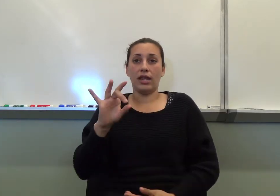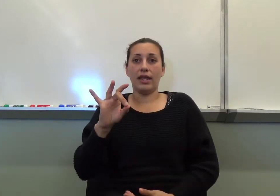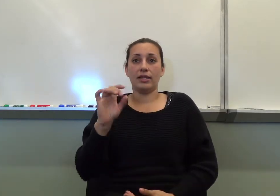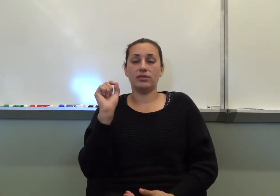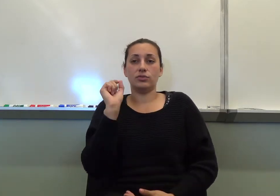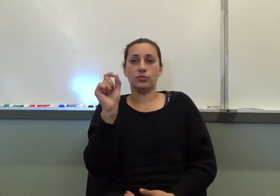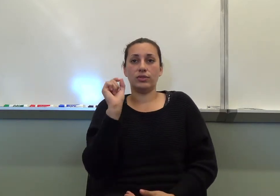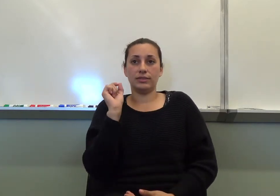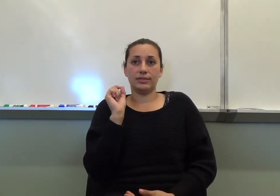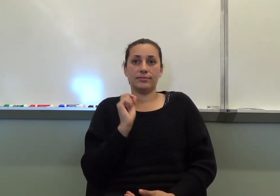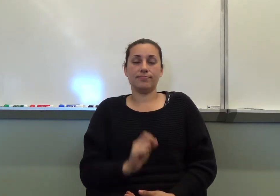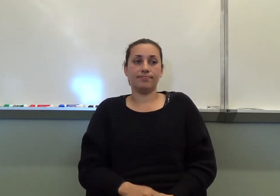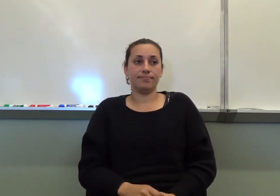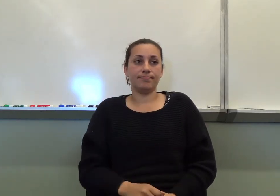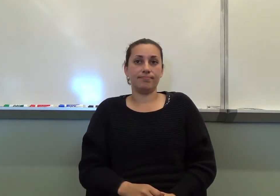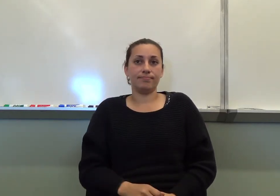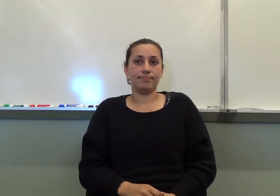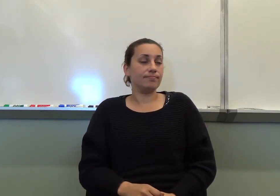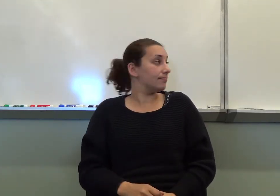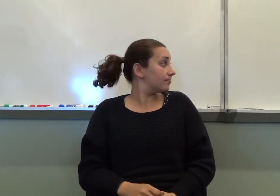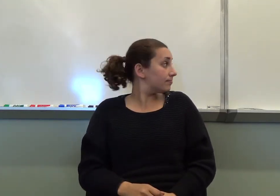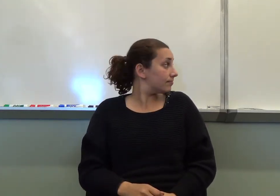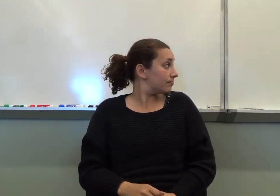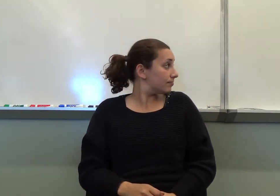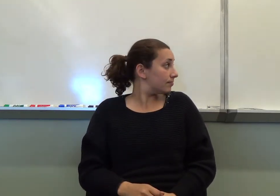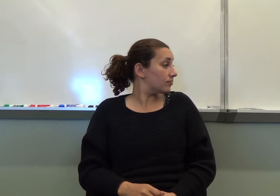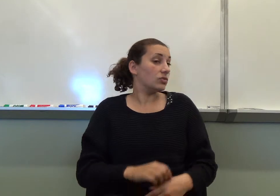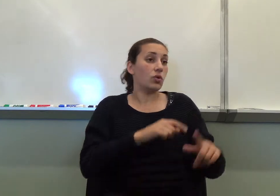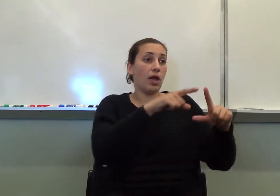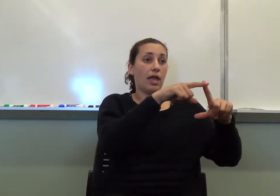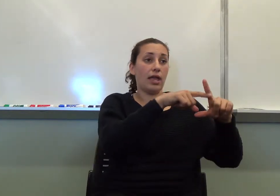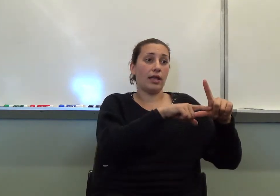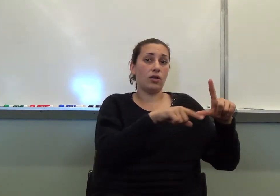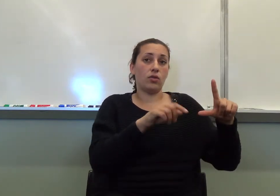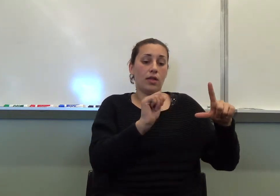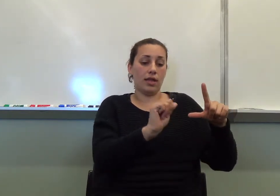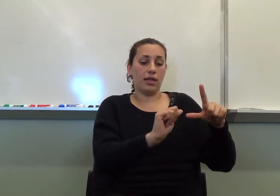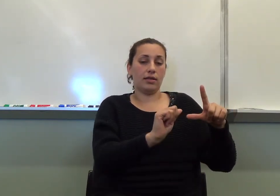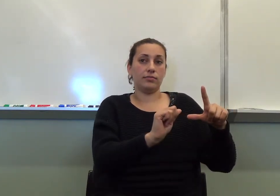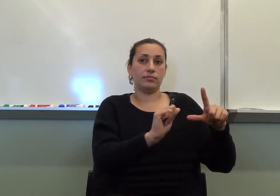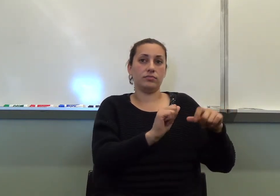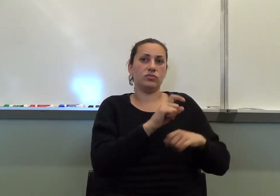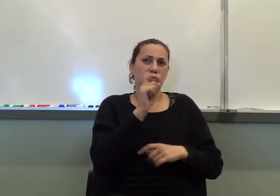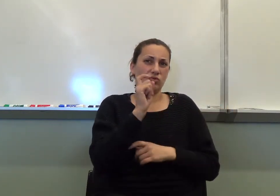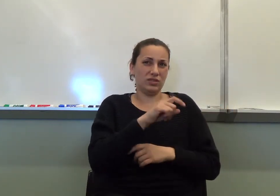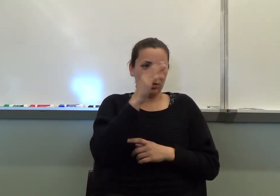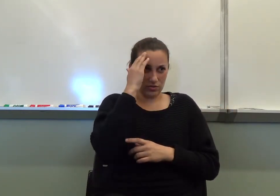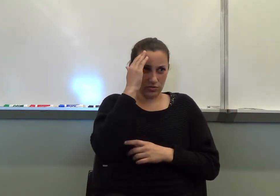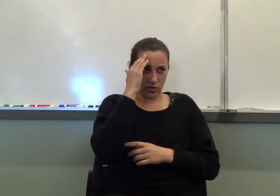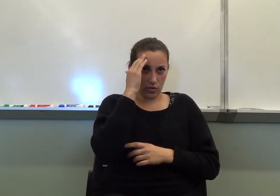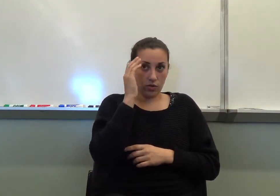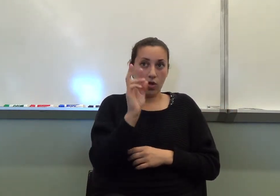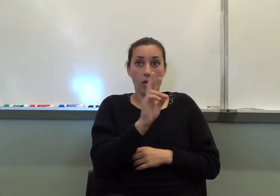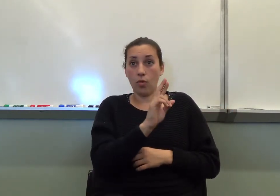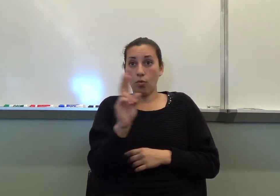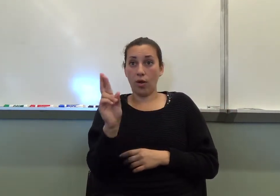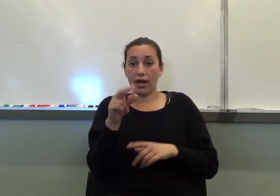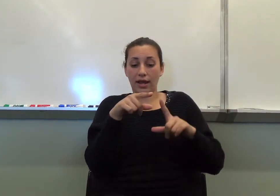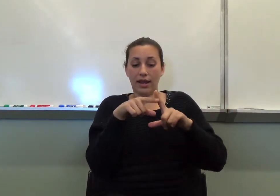They'll say, get angle A. Well, for that, you have to know that the right angle is 90 degrees. Very simple